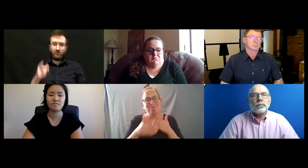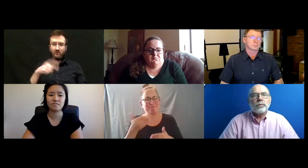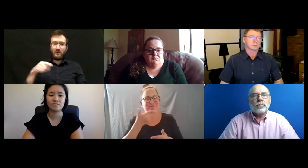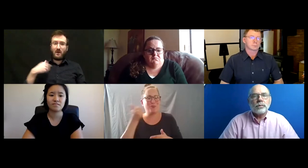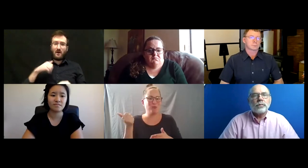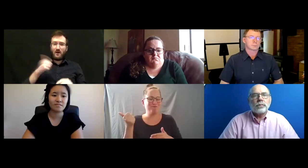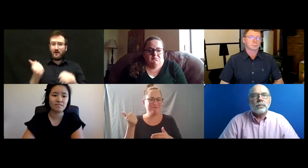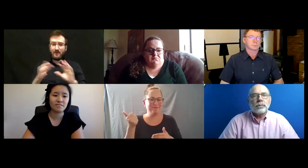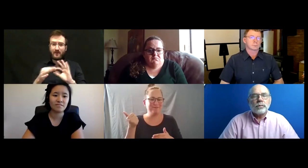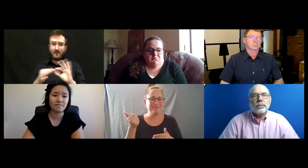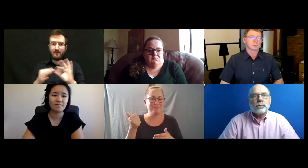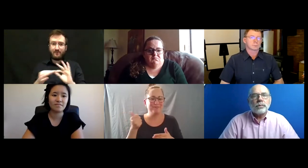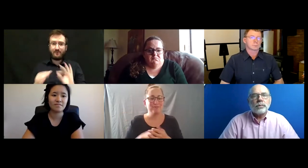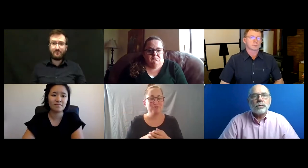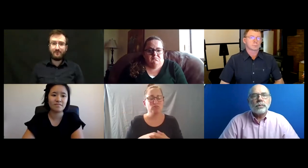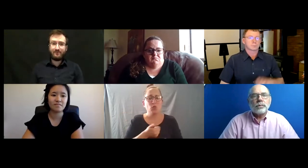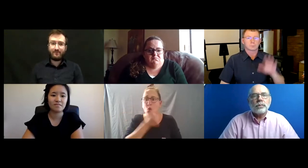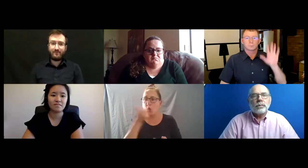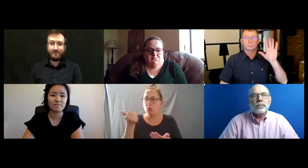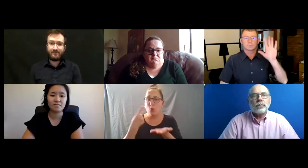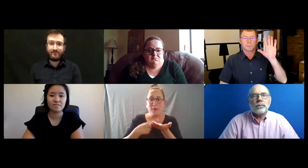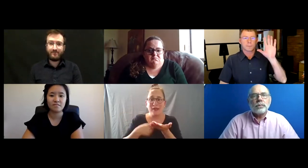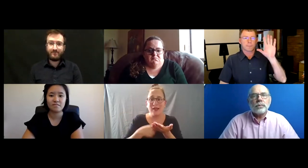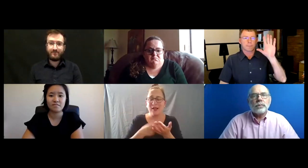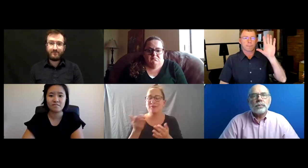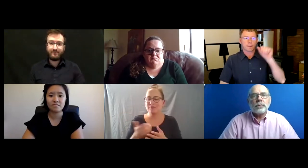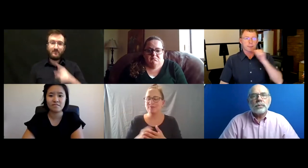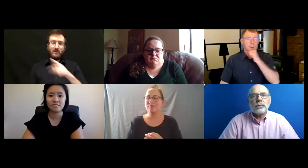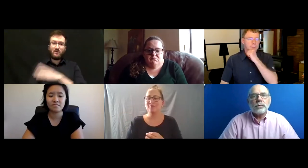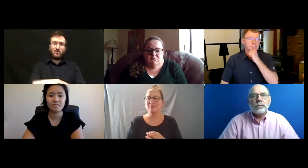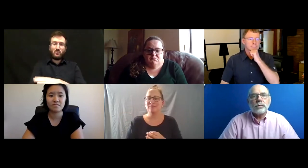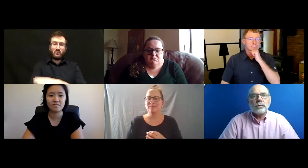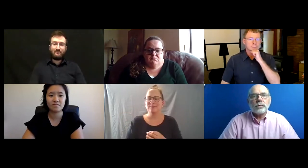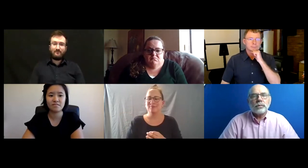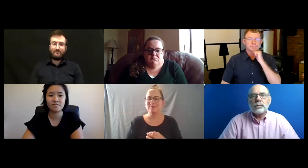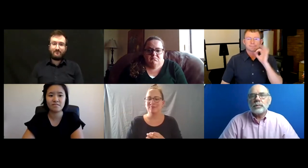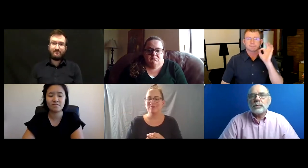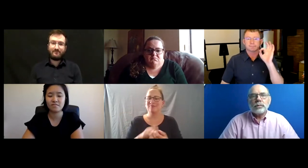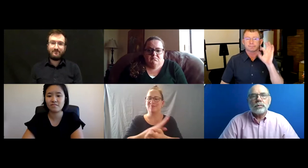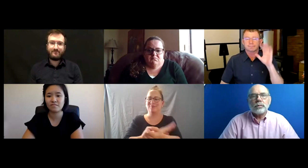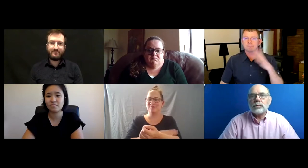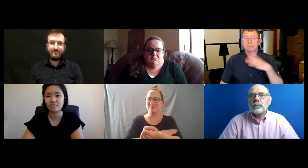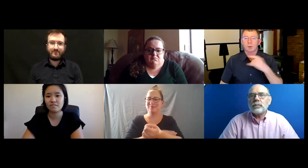Hopefully we can have that improved in the future. Anyone else want to comment? Bruce? I would.